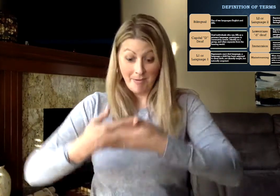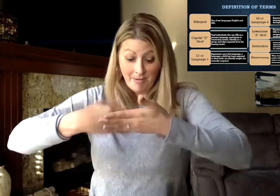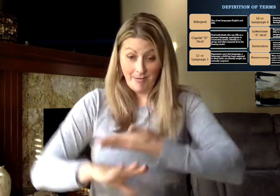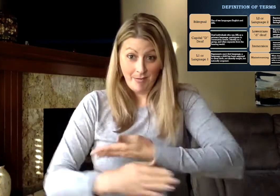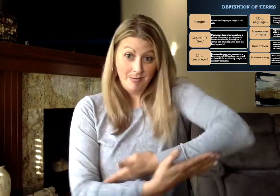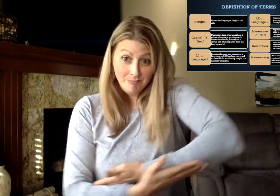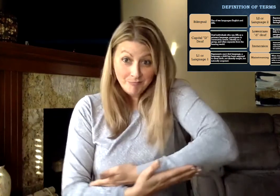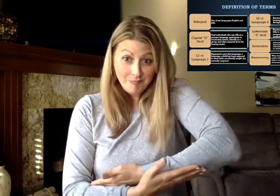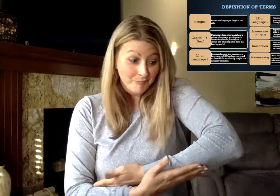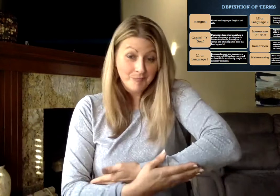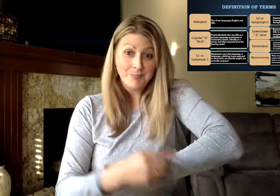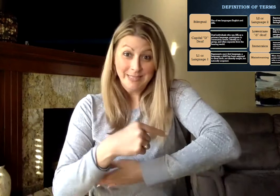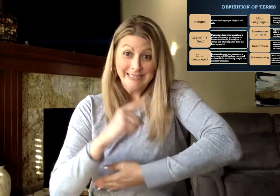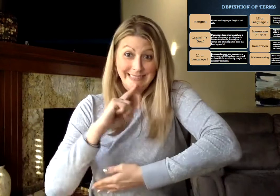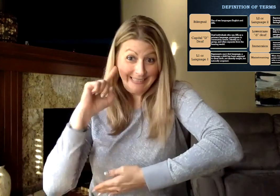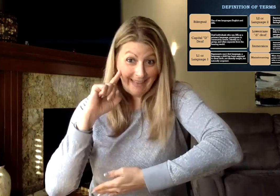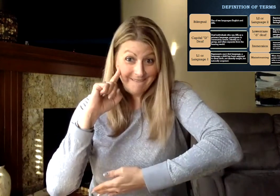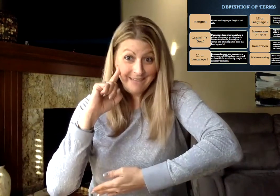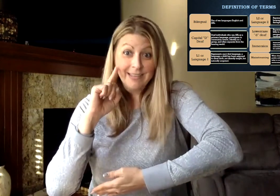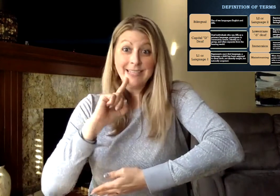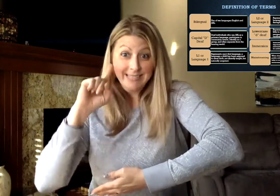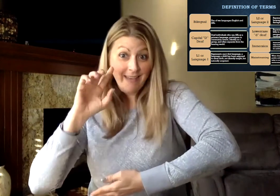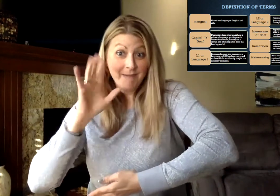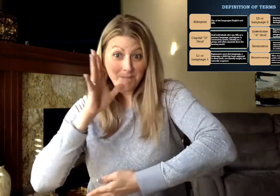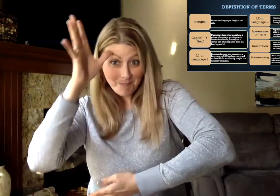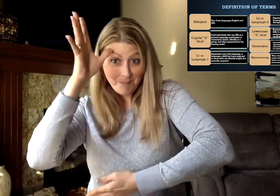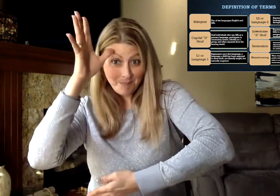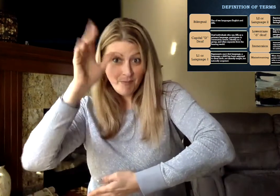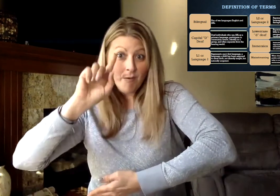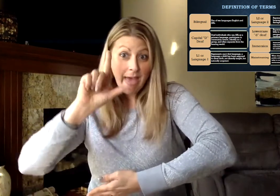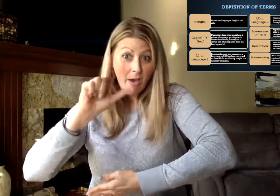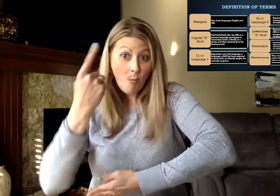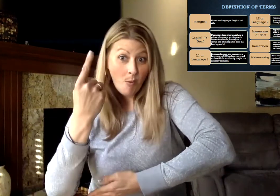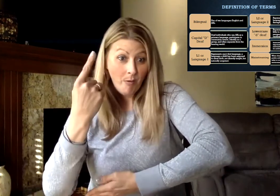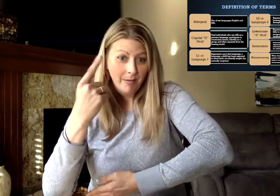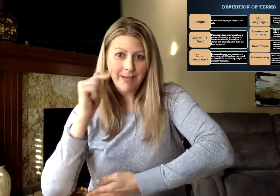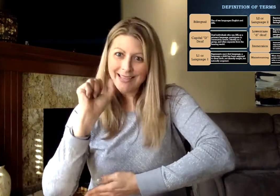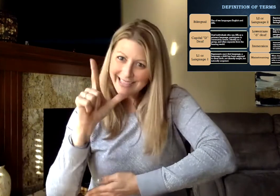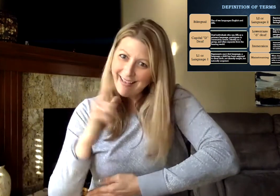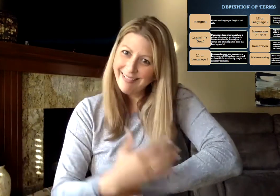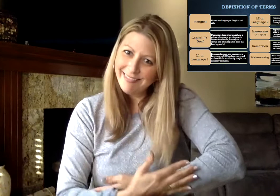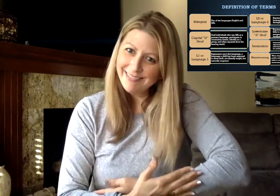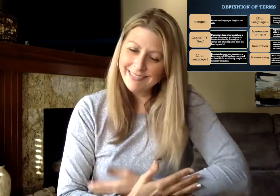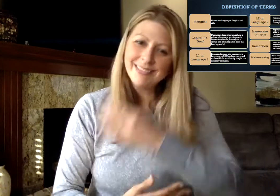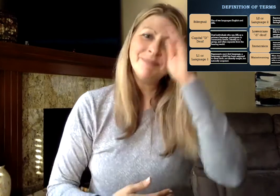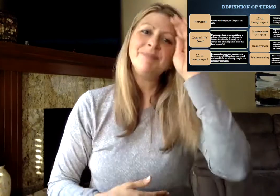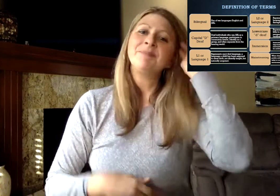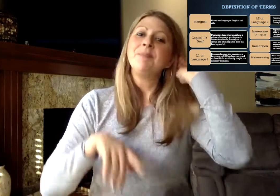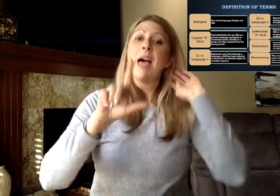A baby who is born, if it's deaf, the parents are L1 language,